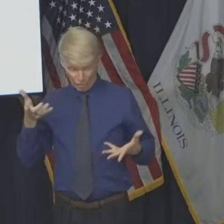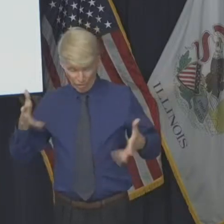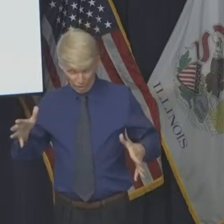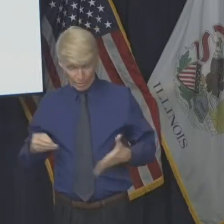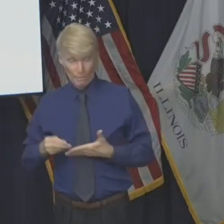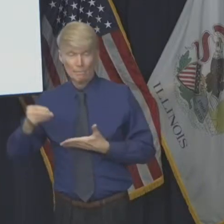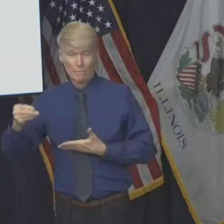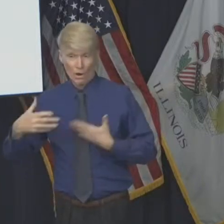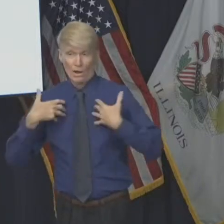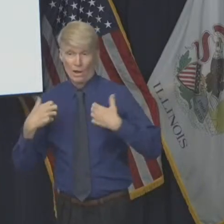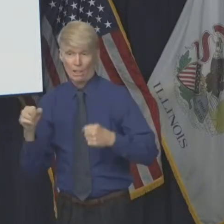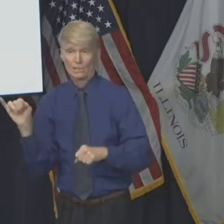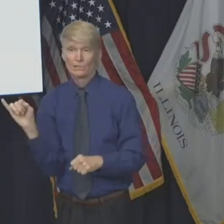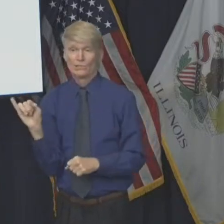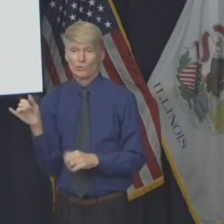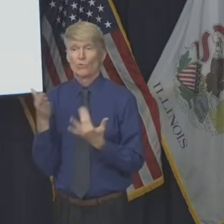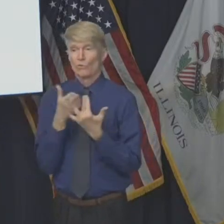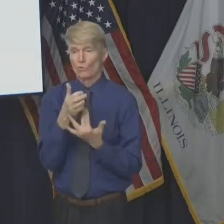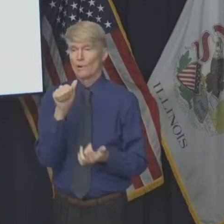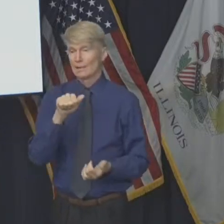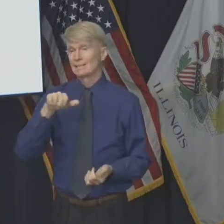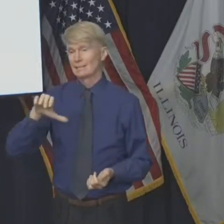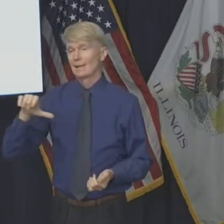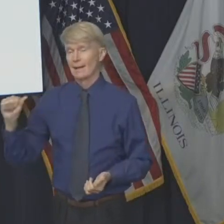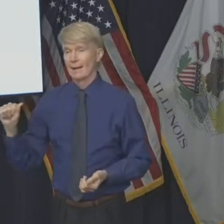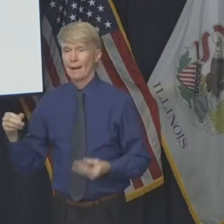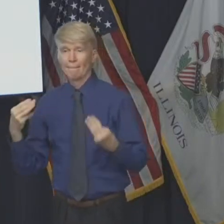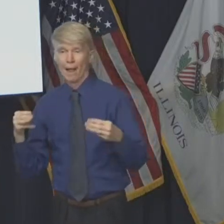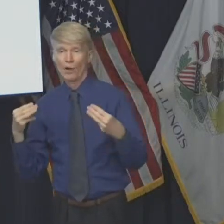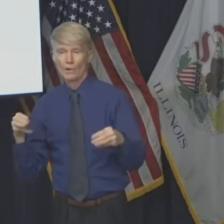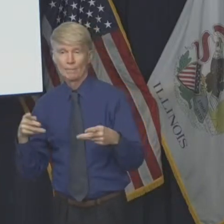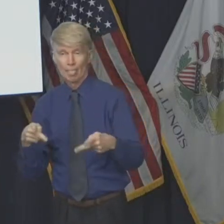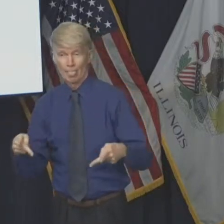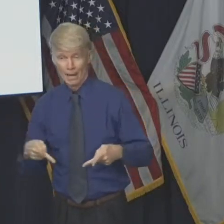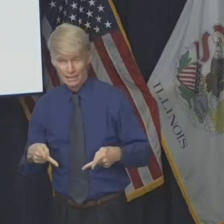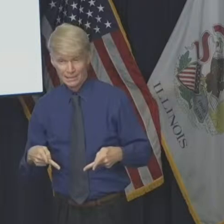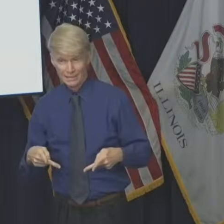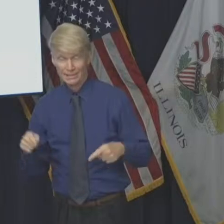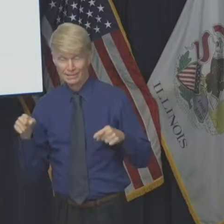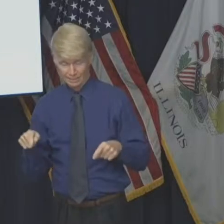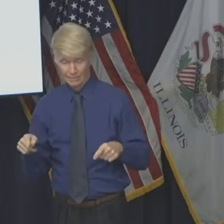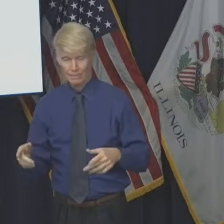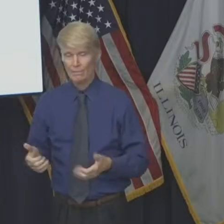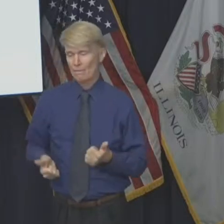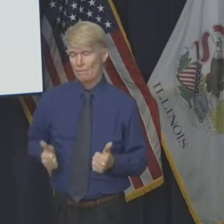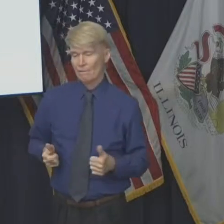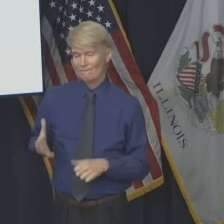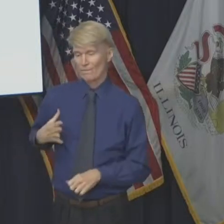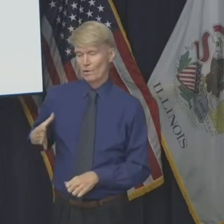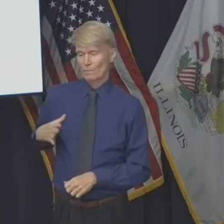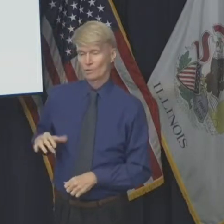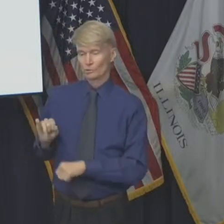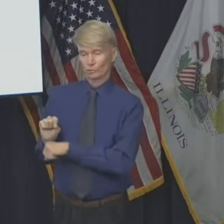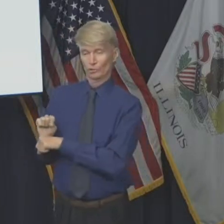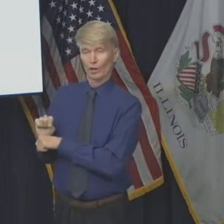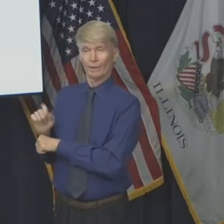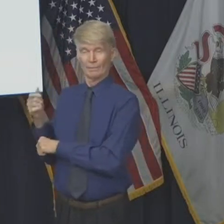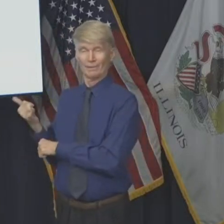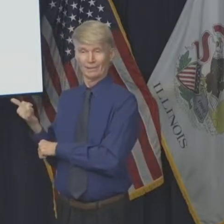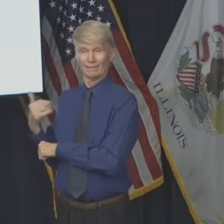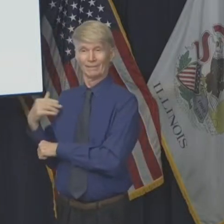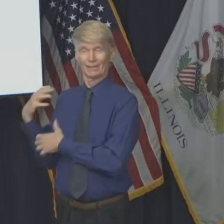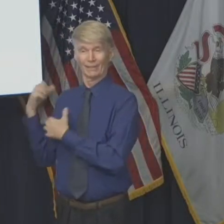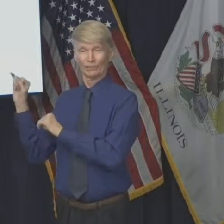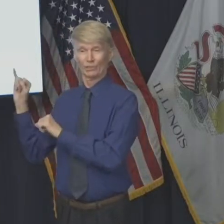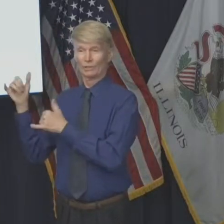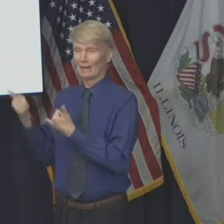own health insurance through the ACA Health Insurance Marketplace, or if you formerly had job-based health insurance but